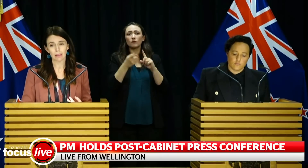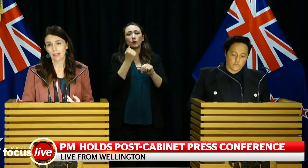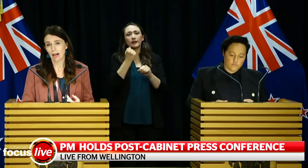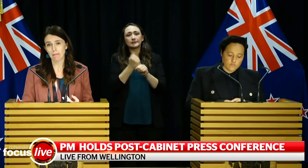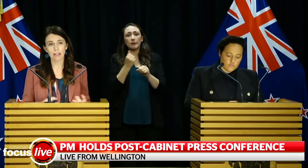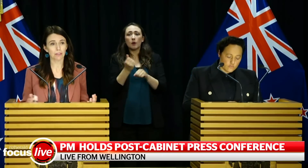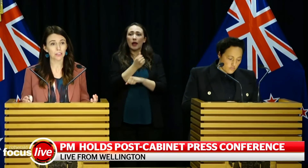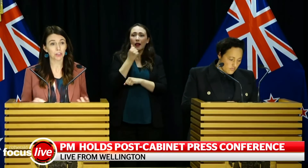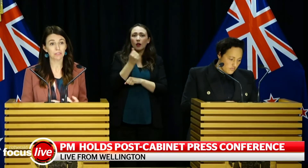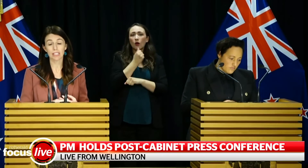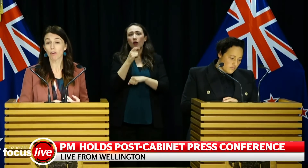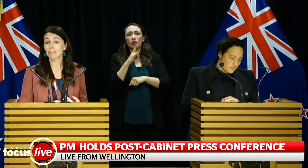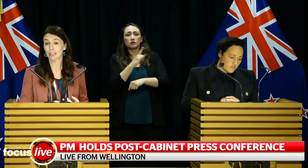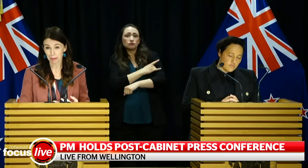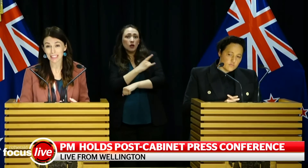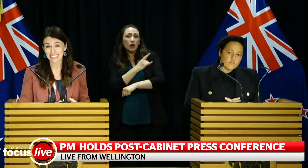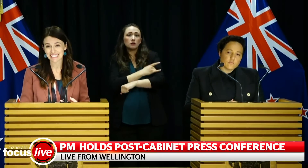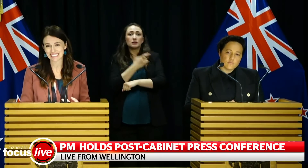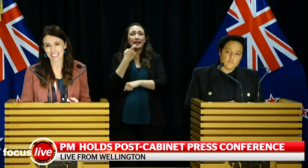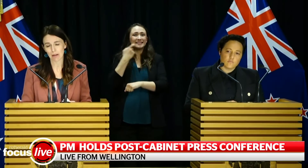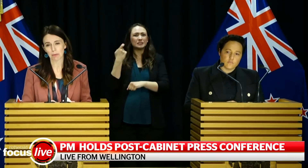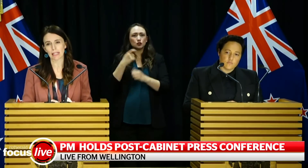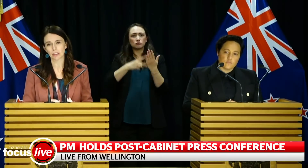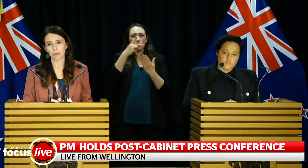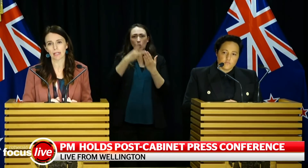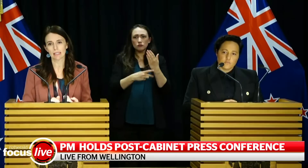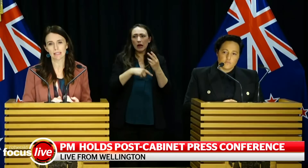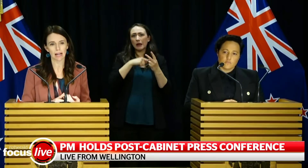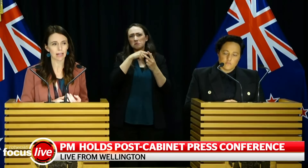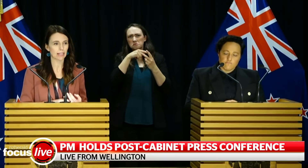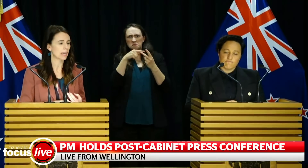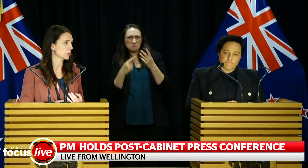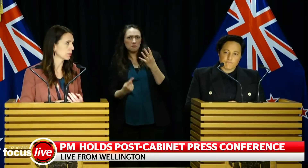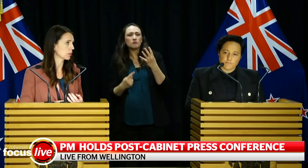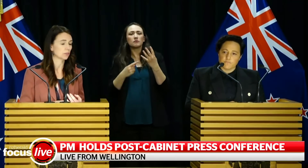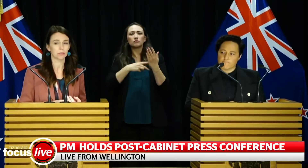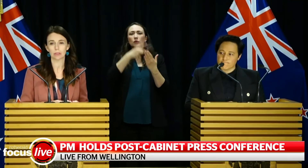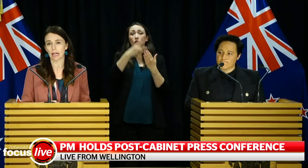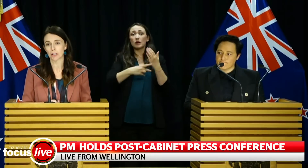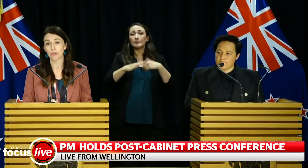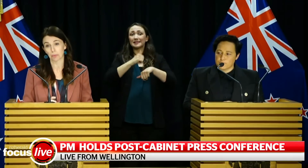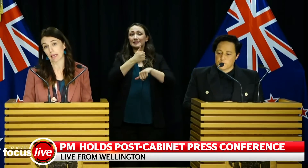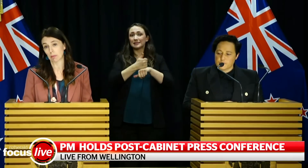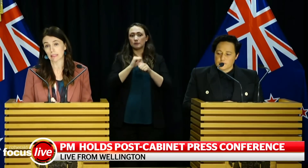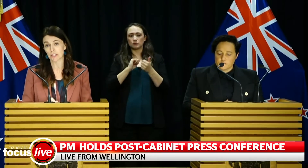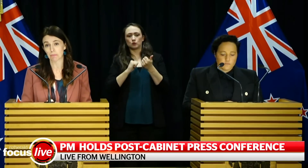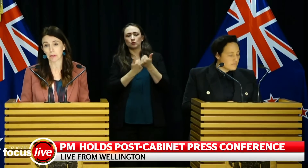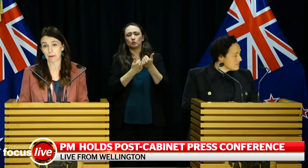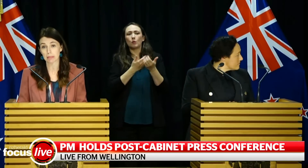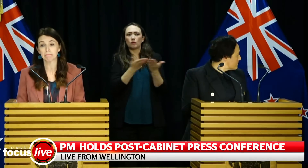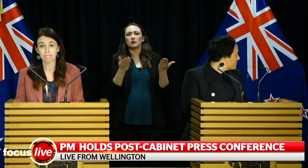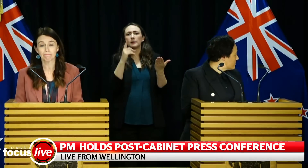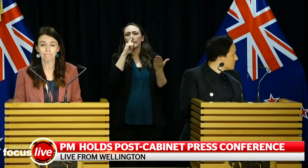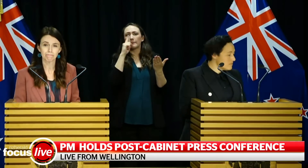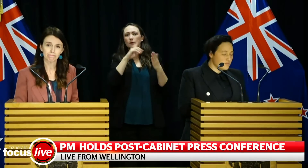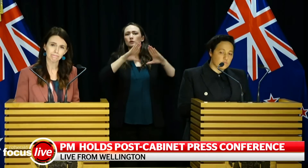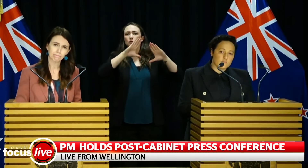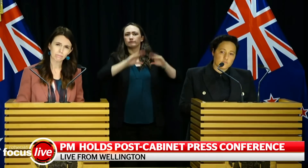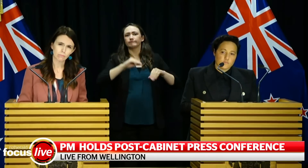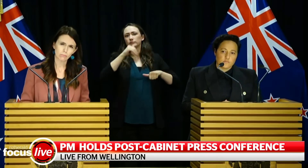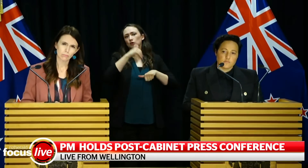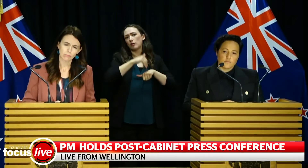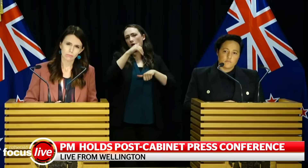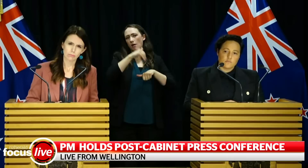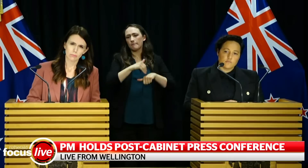programs, other initiatives that often the police are bringing to us, and they do include youth rehabilitation programs. What about any sort